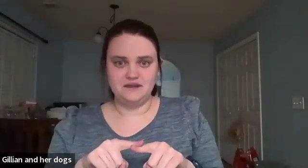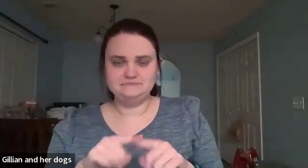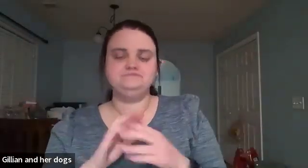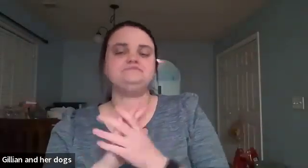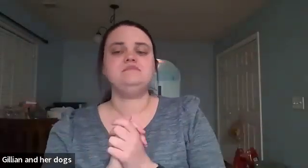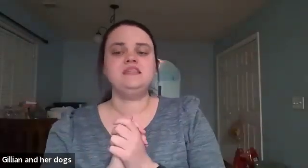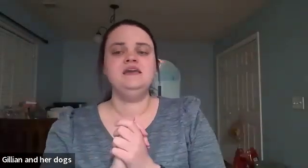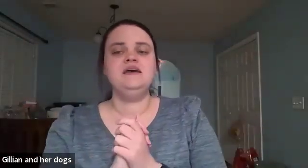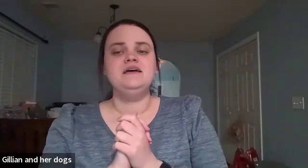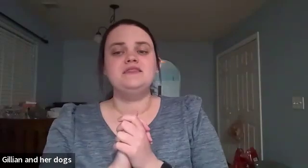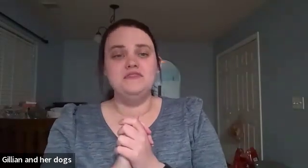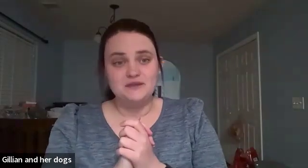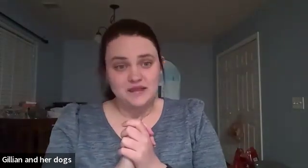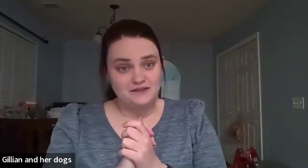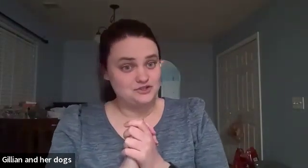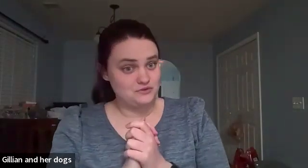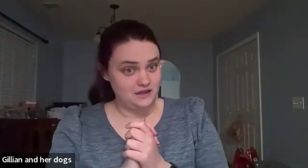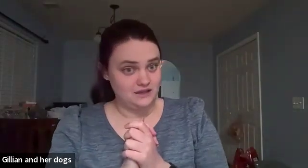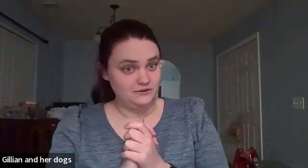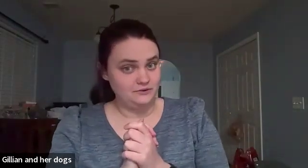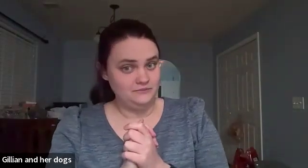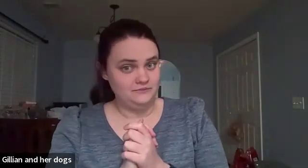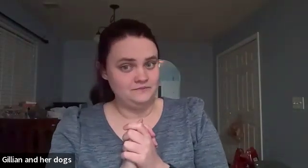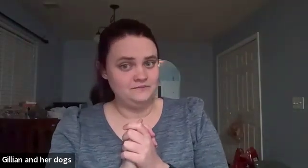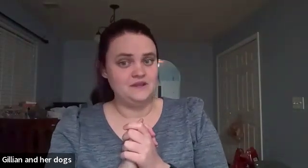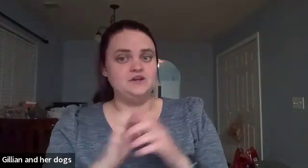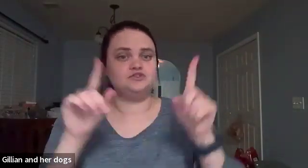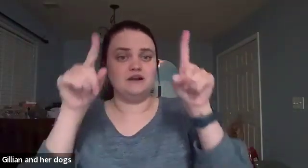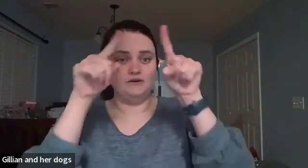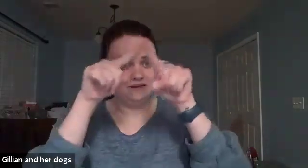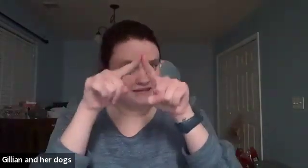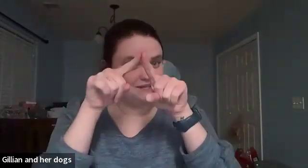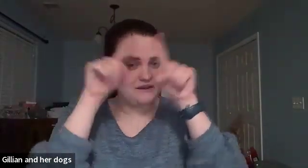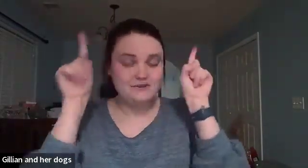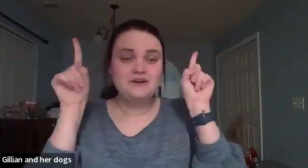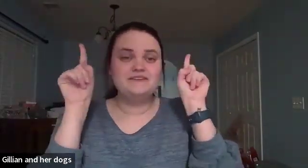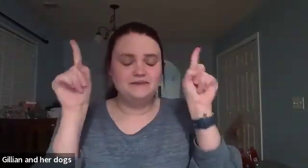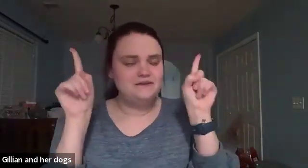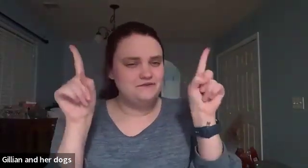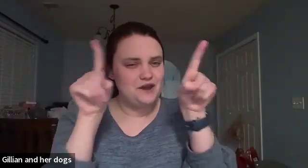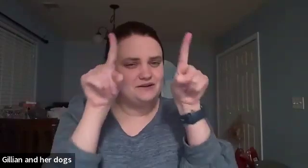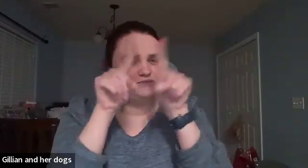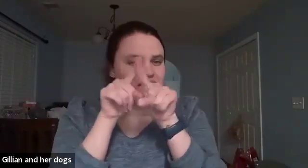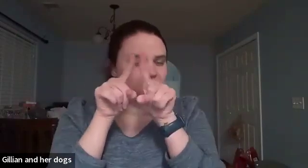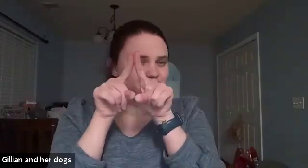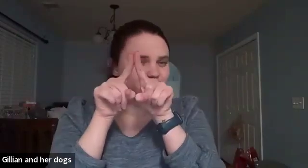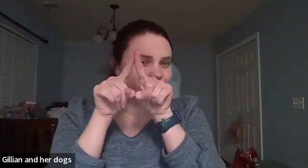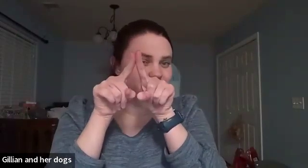Okay. Then we have triangle. Triangle, again, you have your, if you've noticed, we keep our 2 pointer